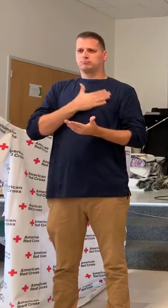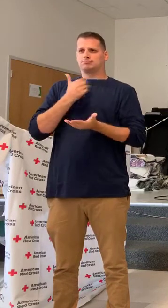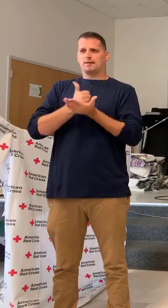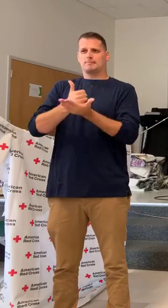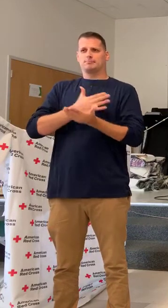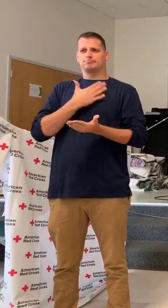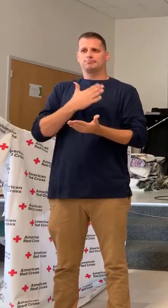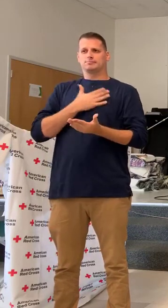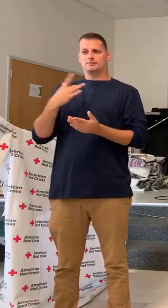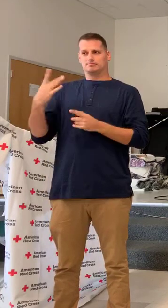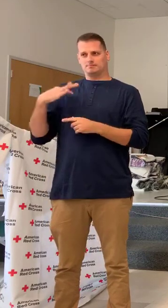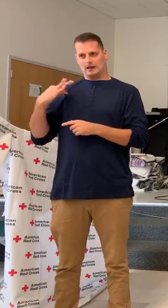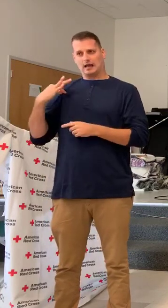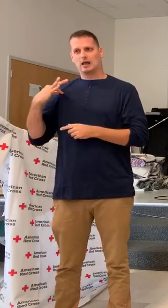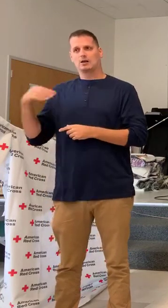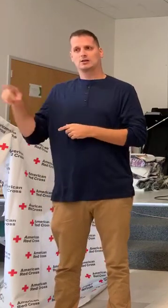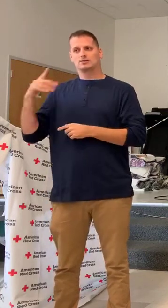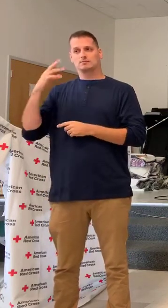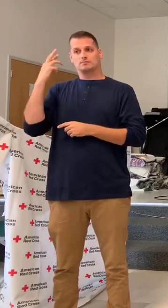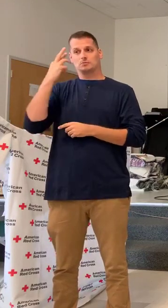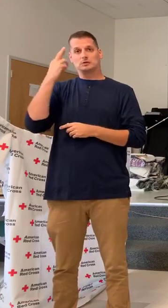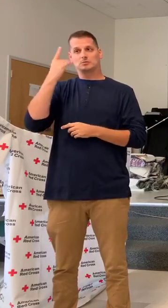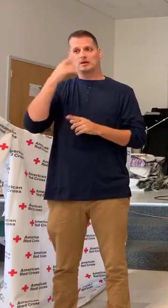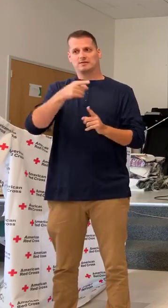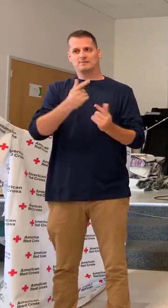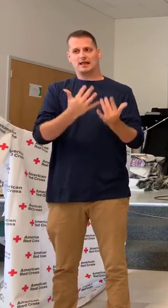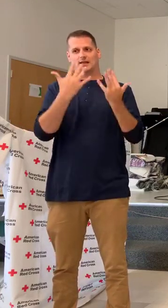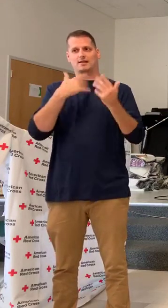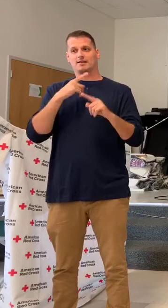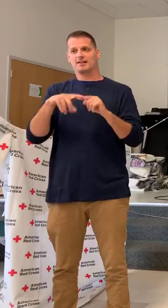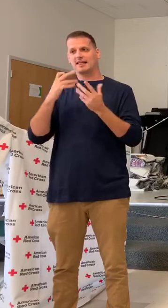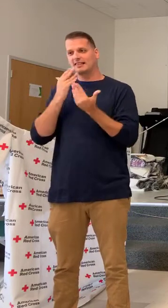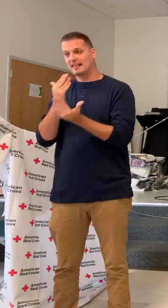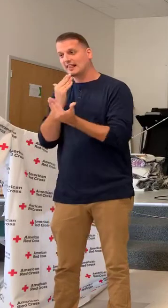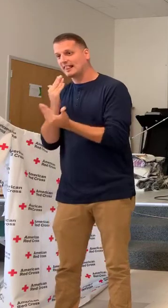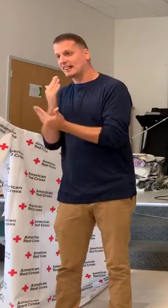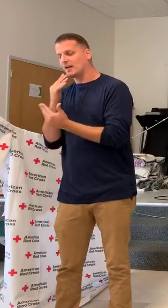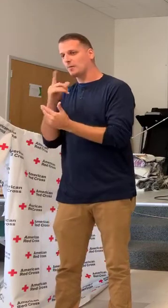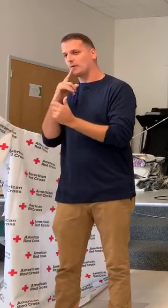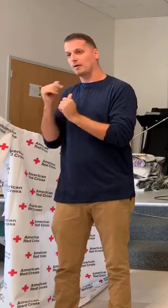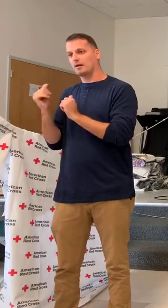I cannot begin to thank them all. I'm gonna just shout out to